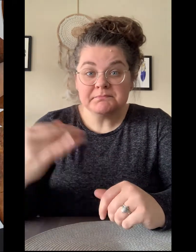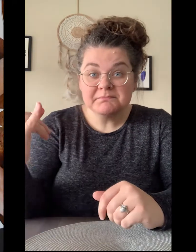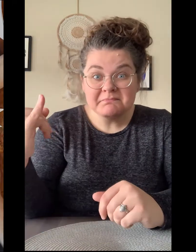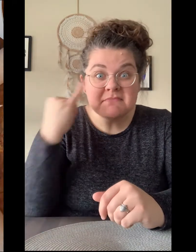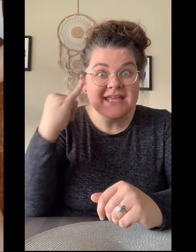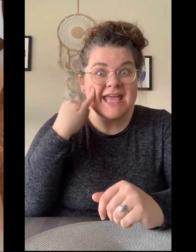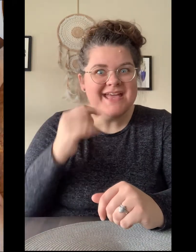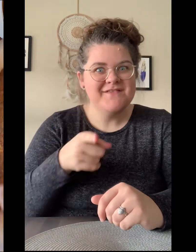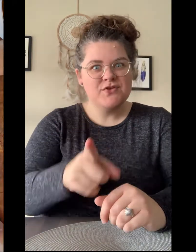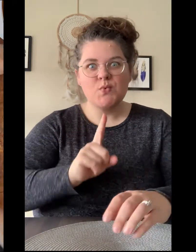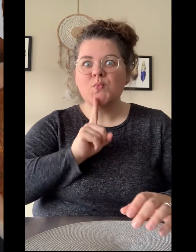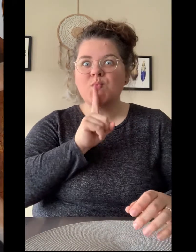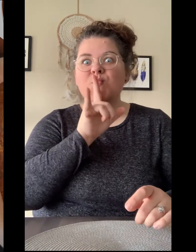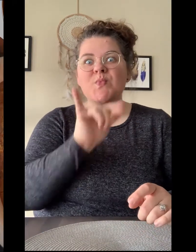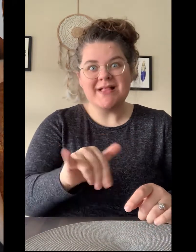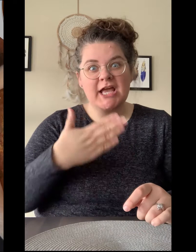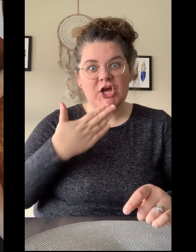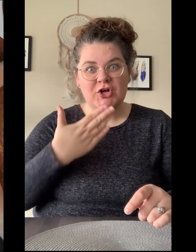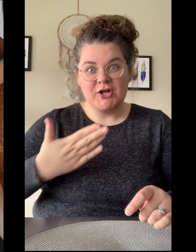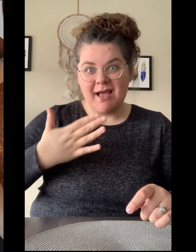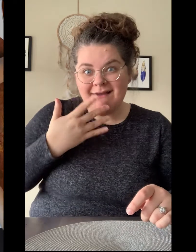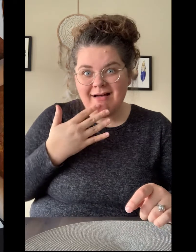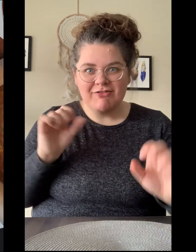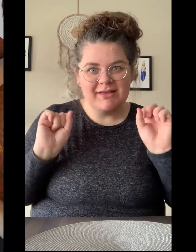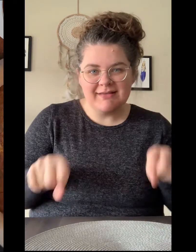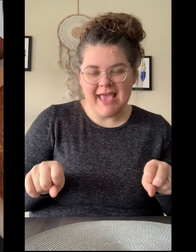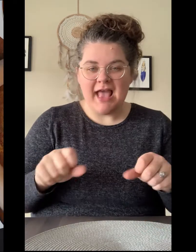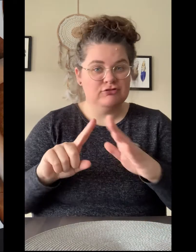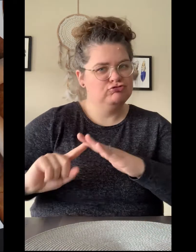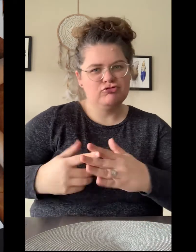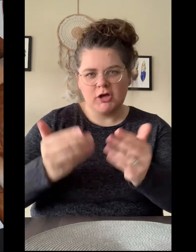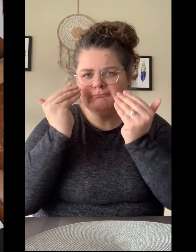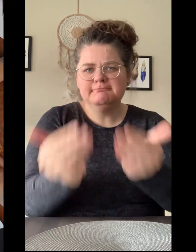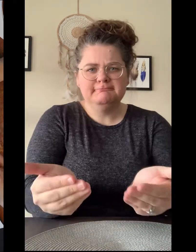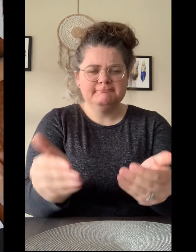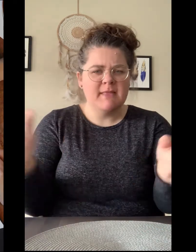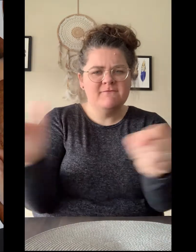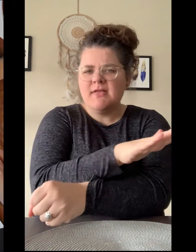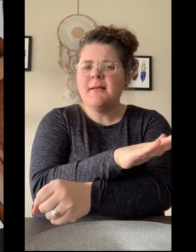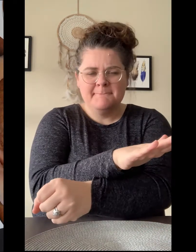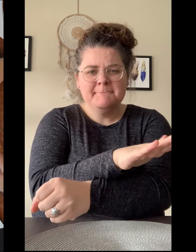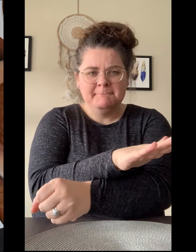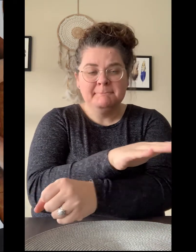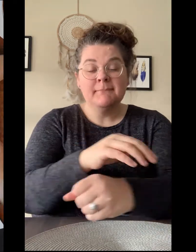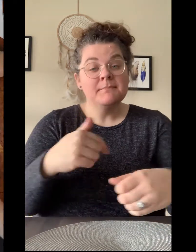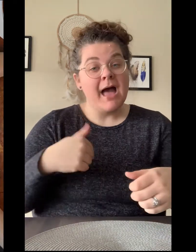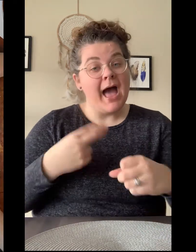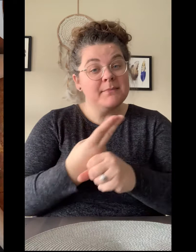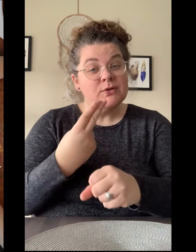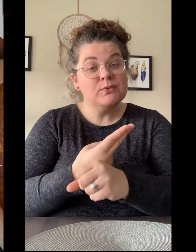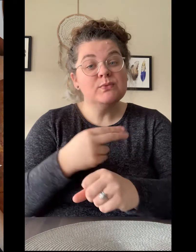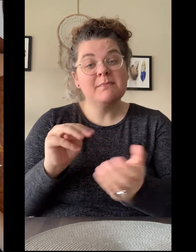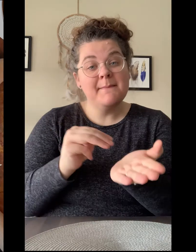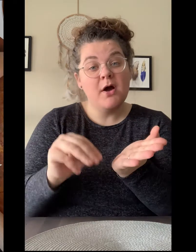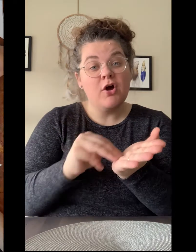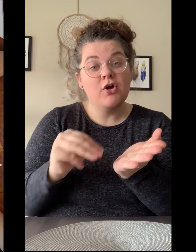If you're real good at coloring, you can just start right away with these little scales that fill up the whole thing. I'm going to use my